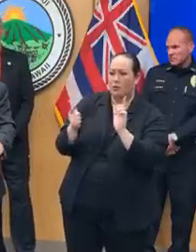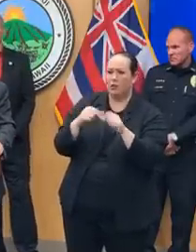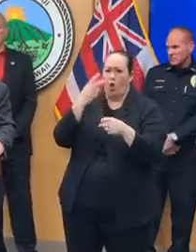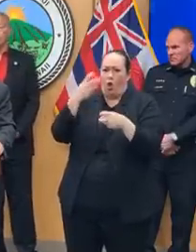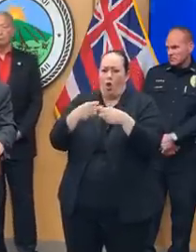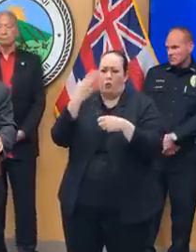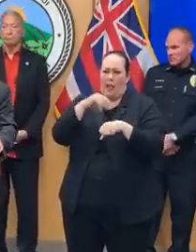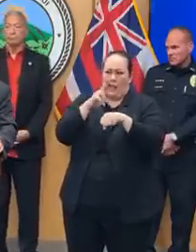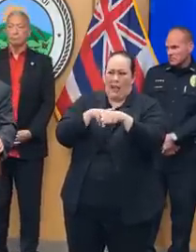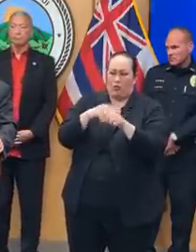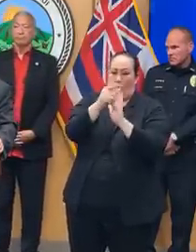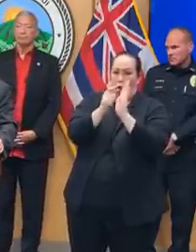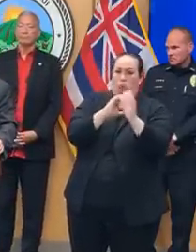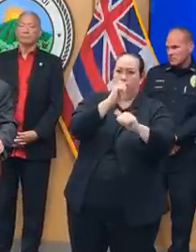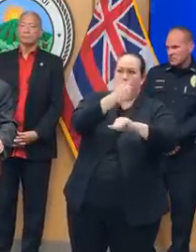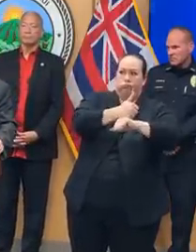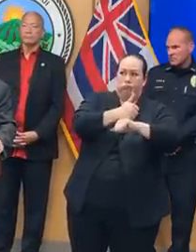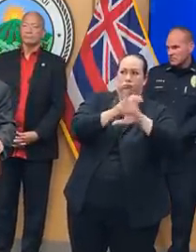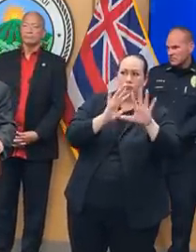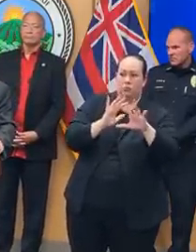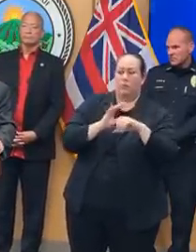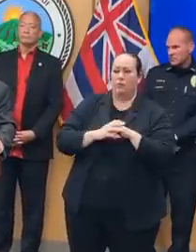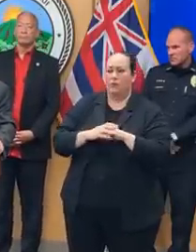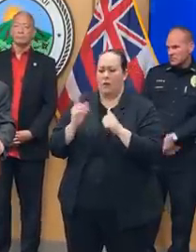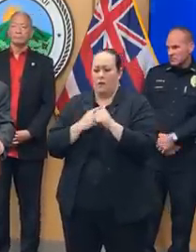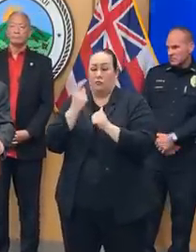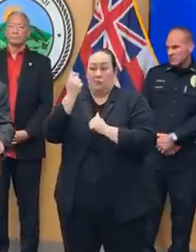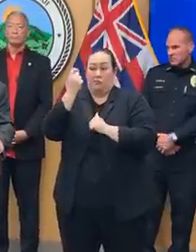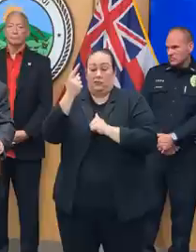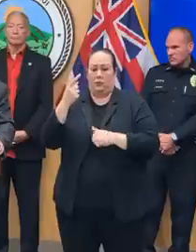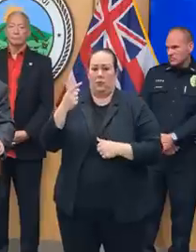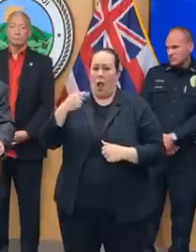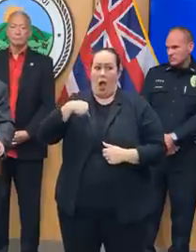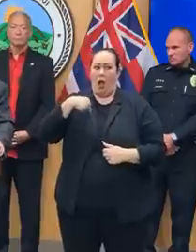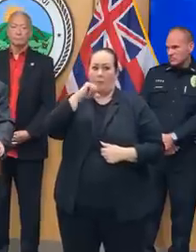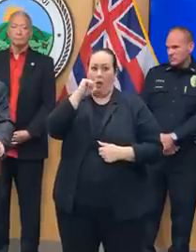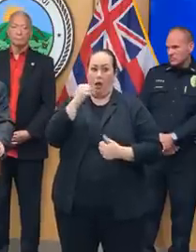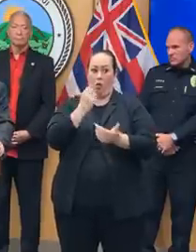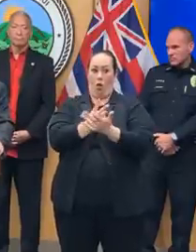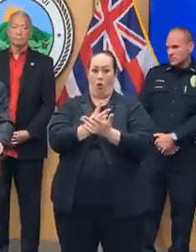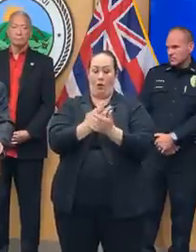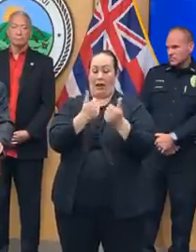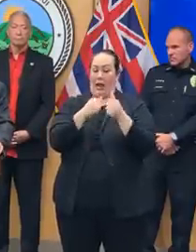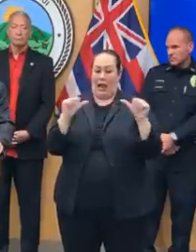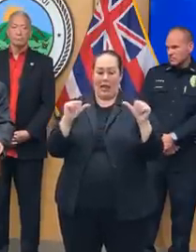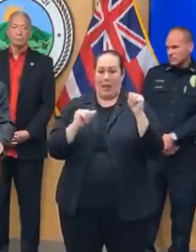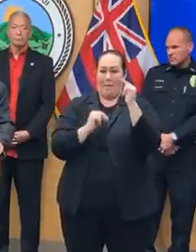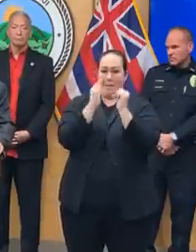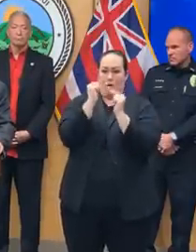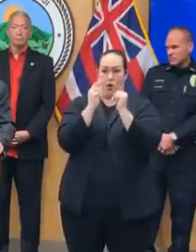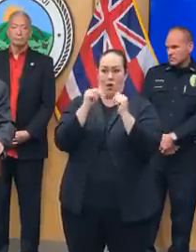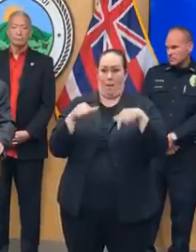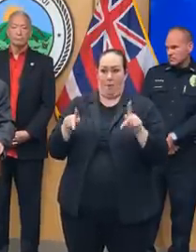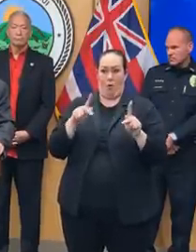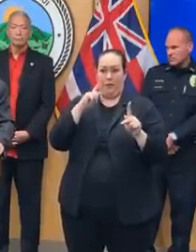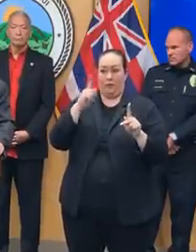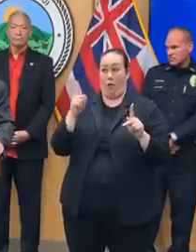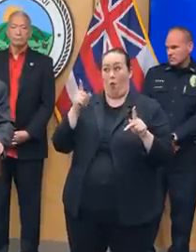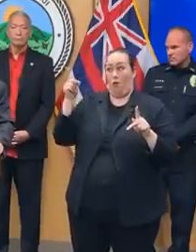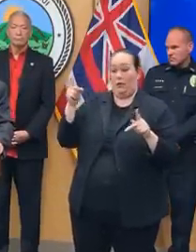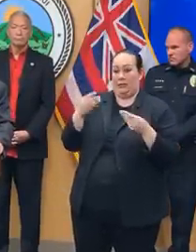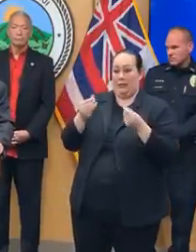capacity. First and foremost, a clear message from me that I will not be authorizing any building permits or capacity on this land